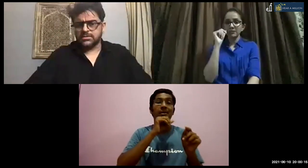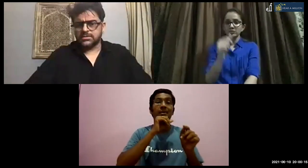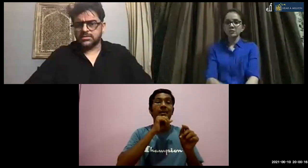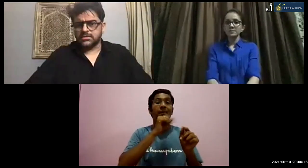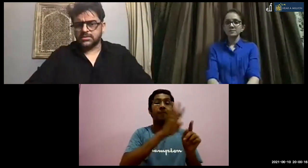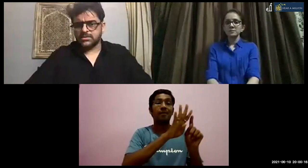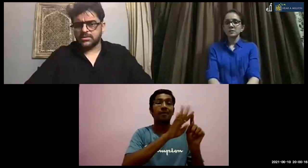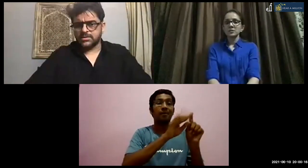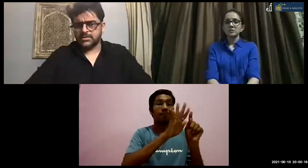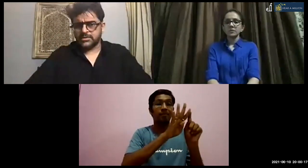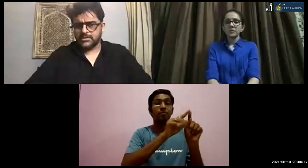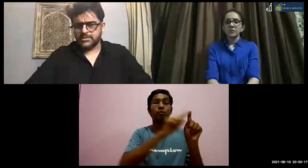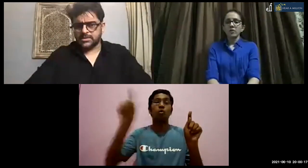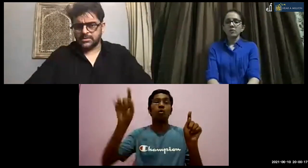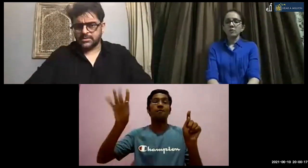50 deaf children?